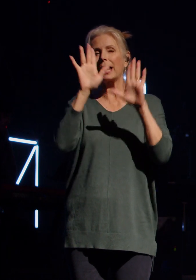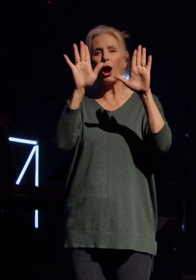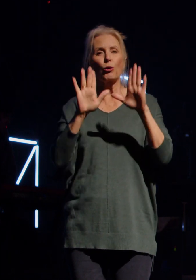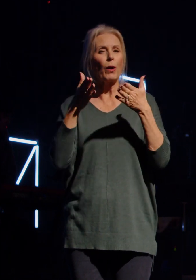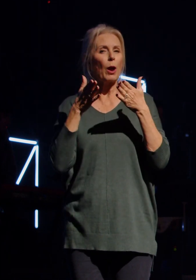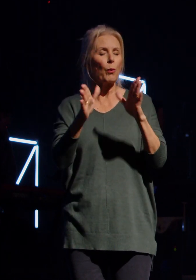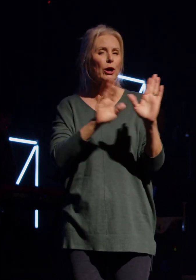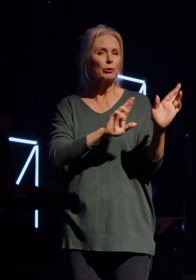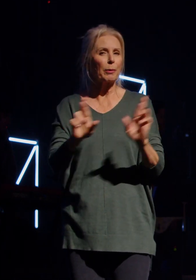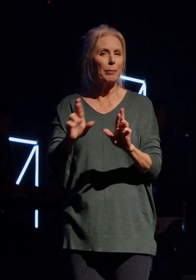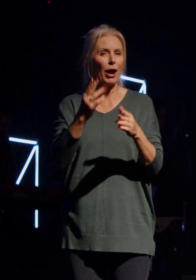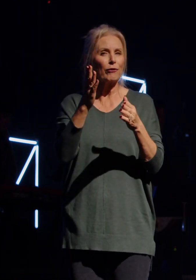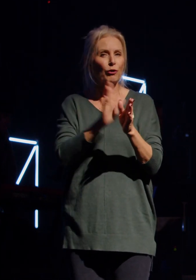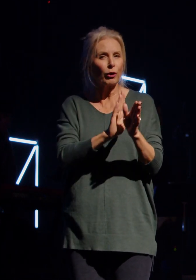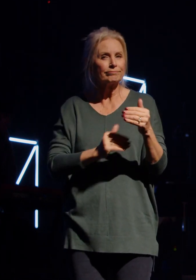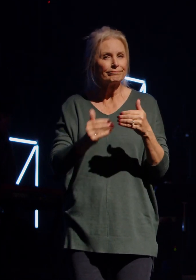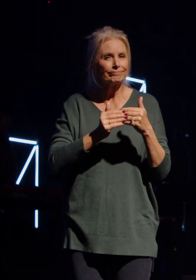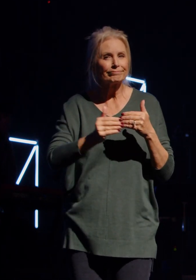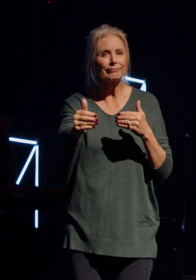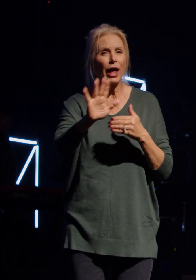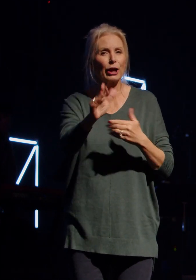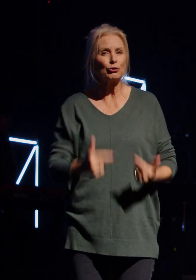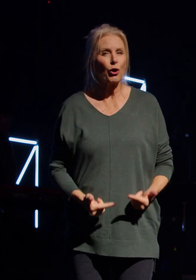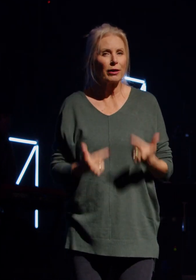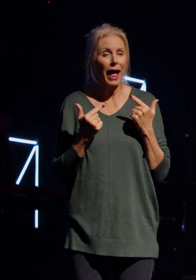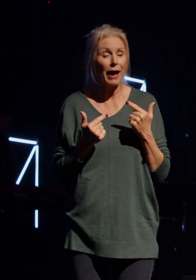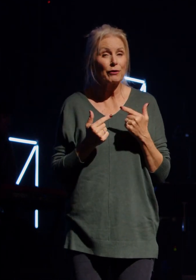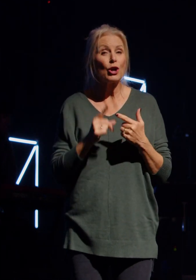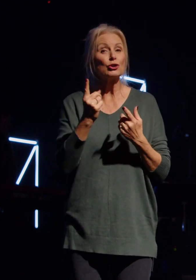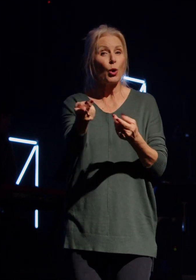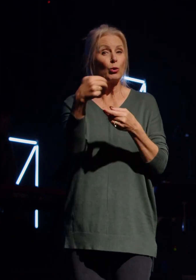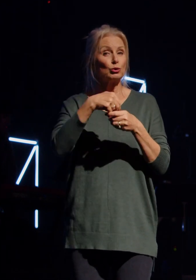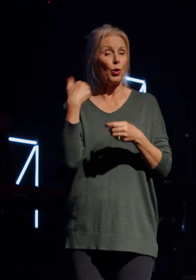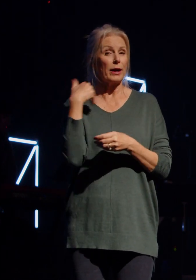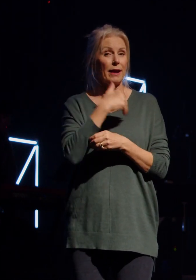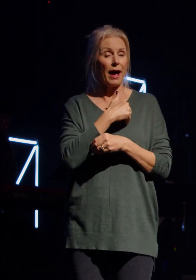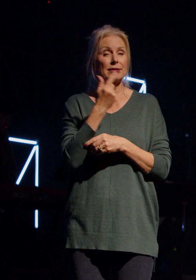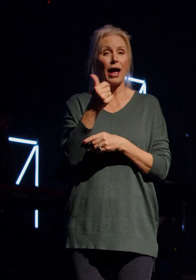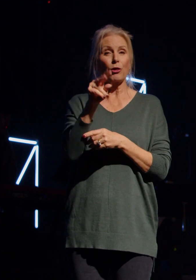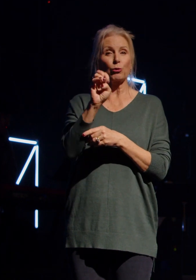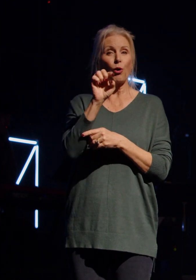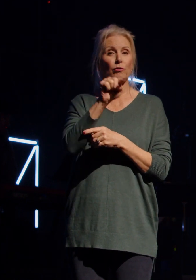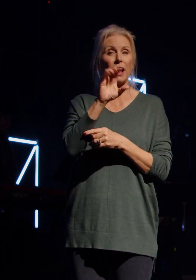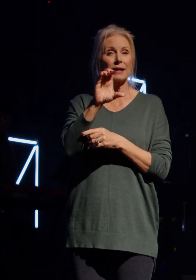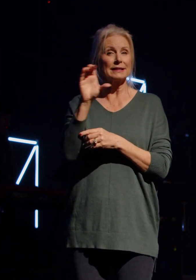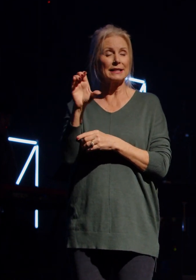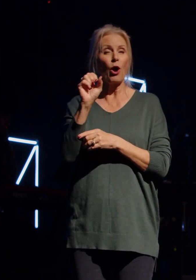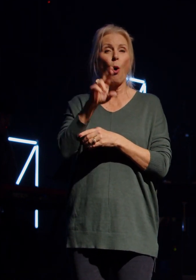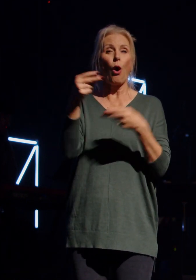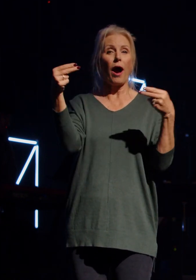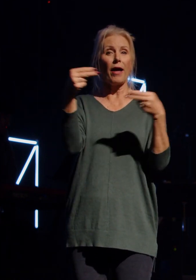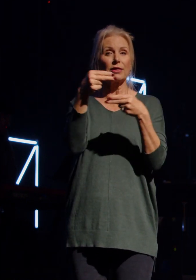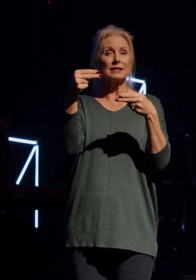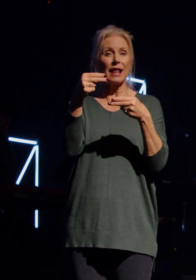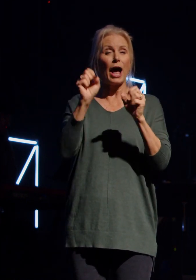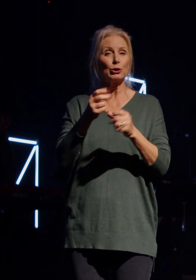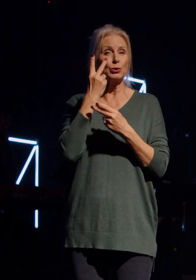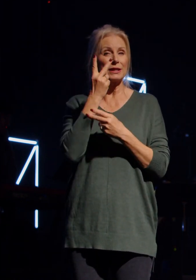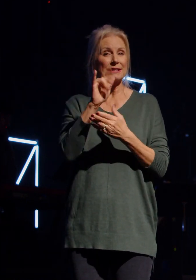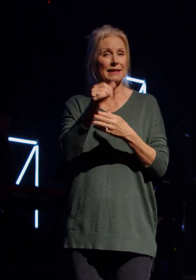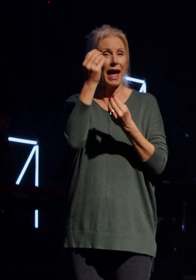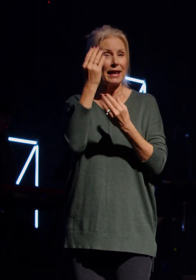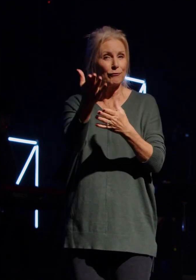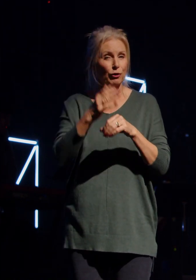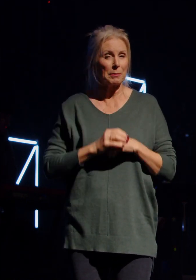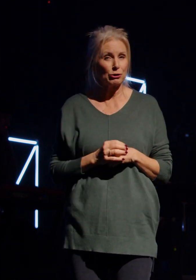and prepare for what's coming. So if you want to join us, check out thegrove.cc or up on the slide, you can see that information. And